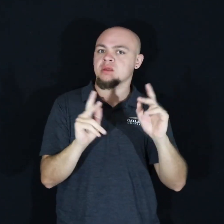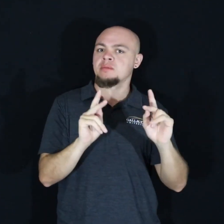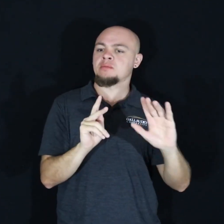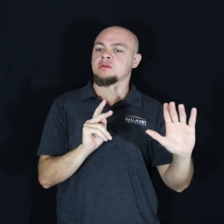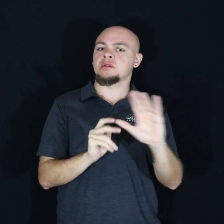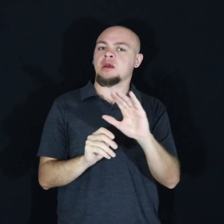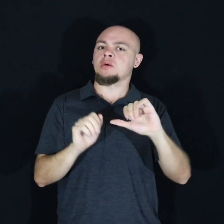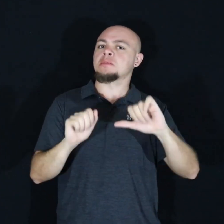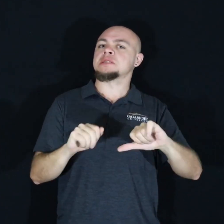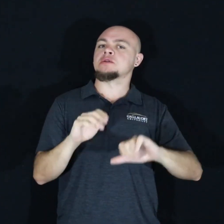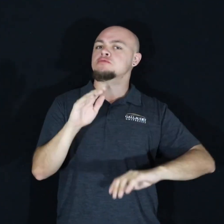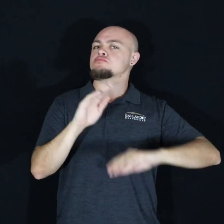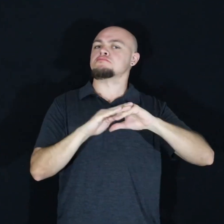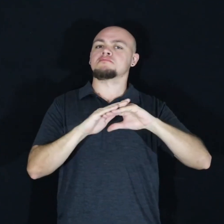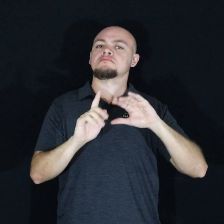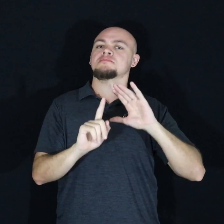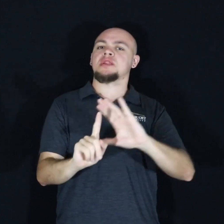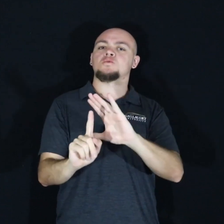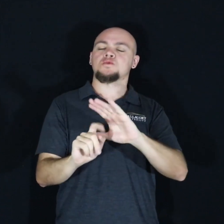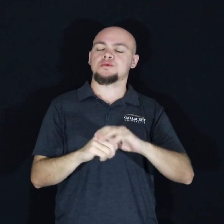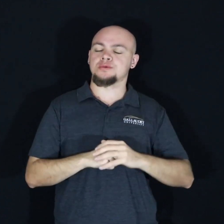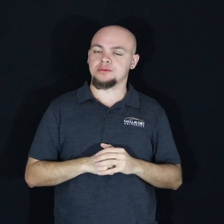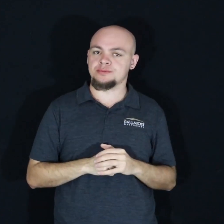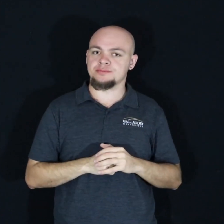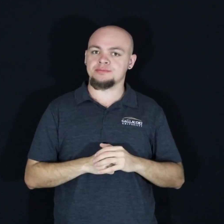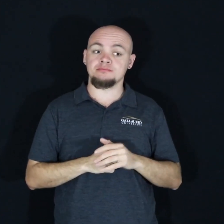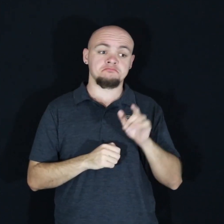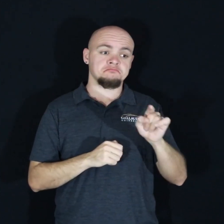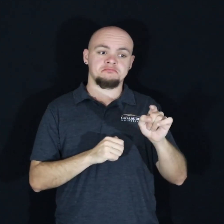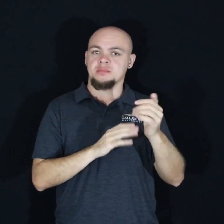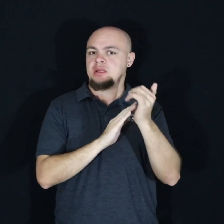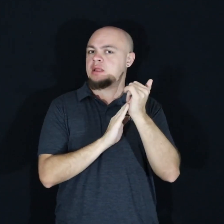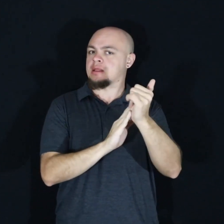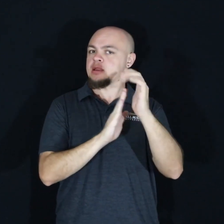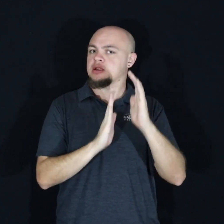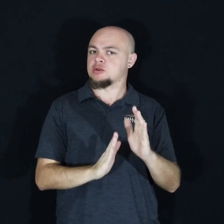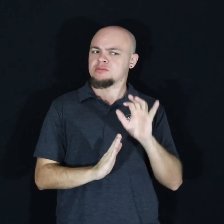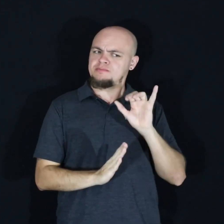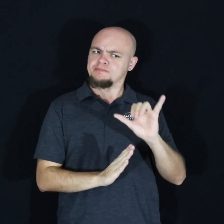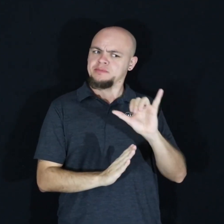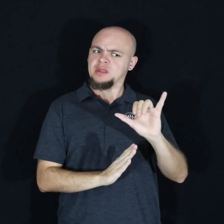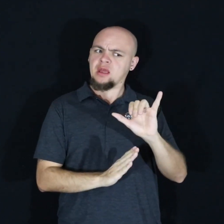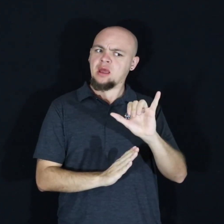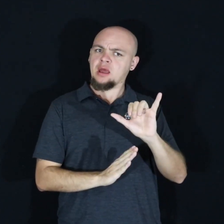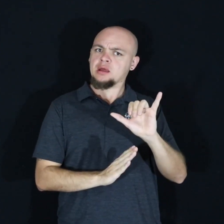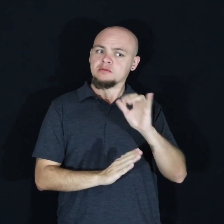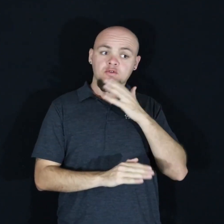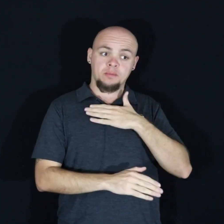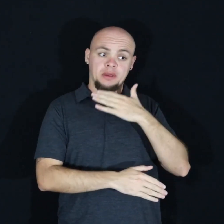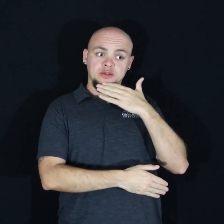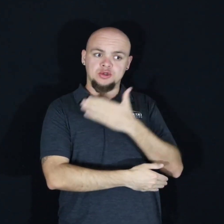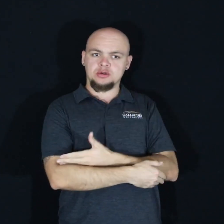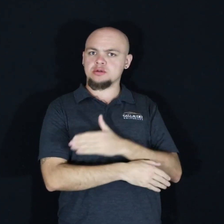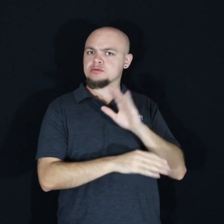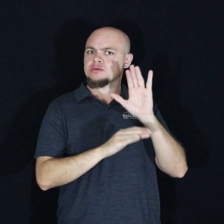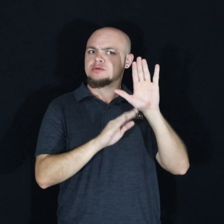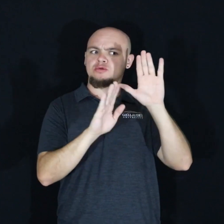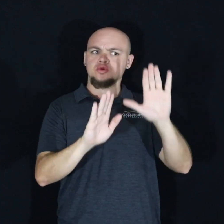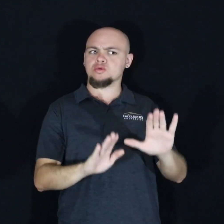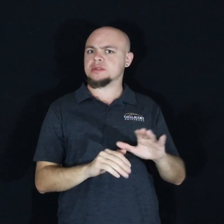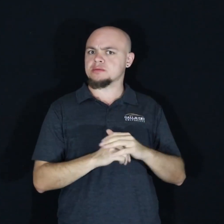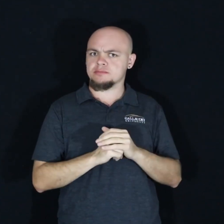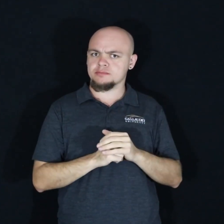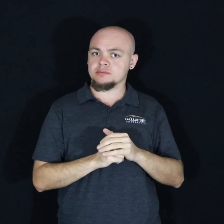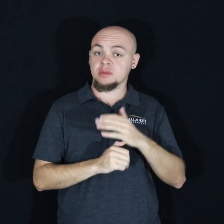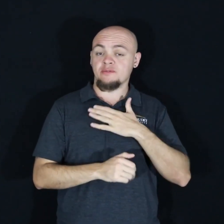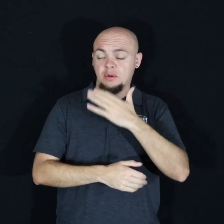their potential. Now, they're leaders. I like that kind of quest for my daughter, and I like that kind of quest